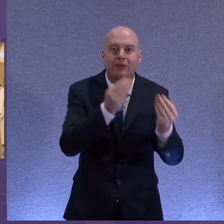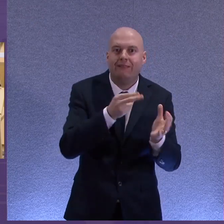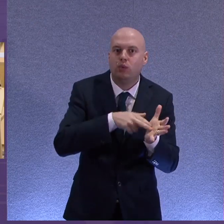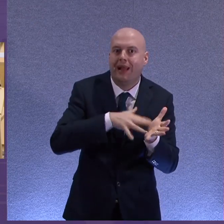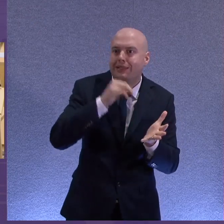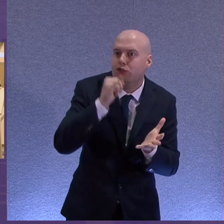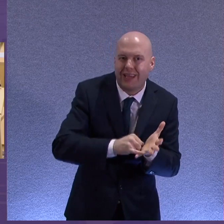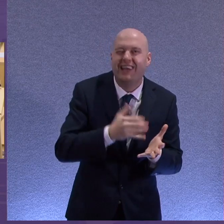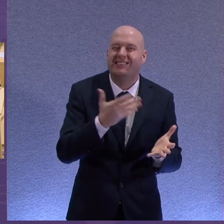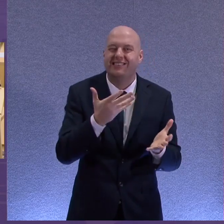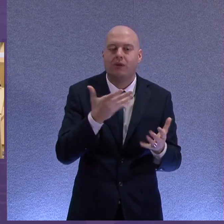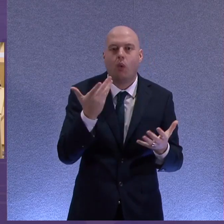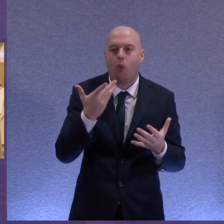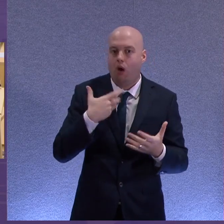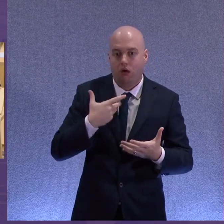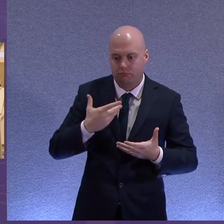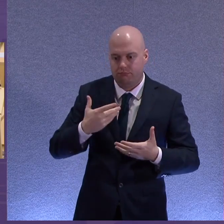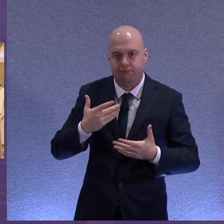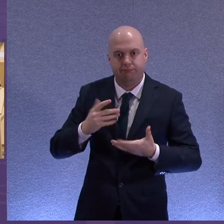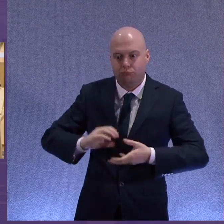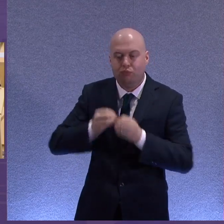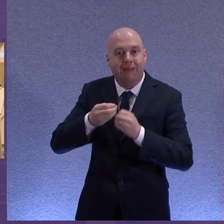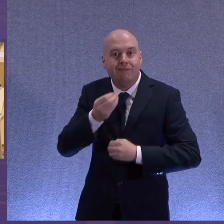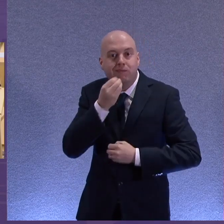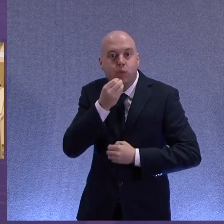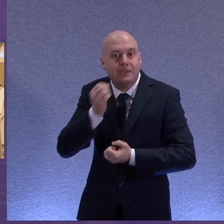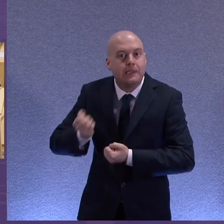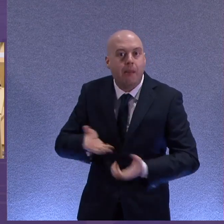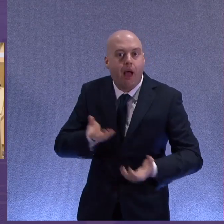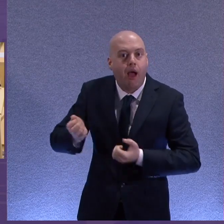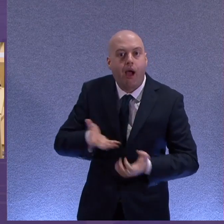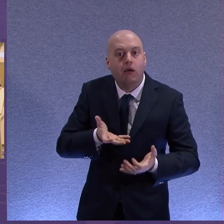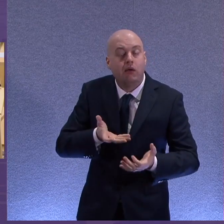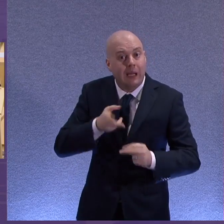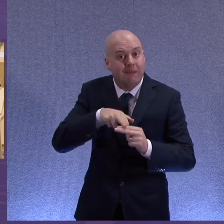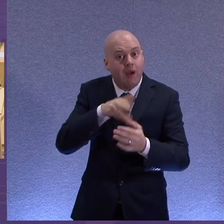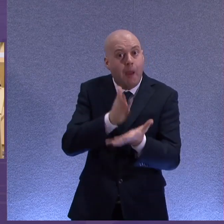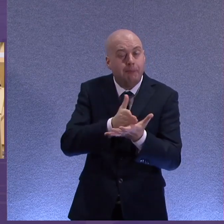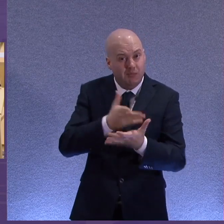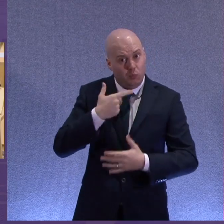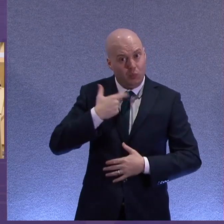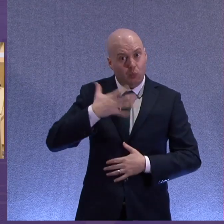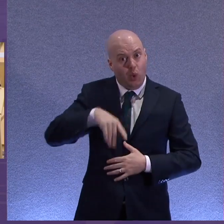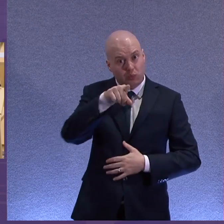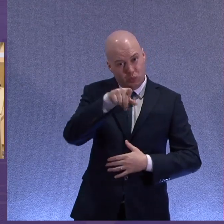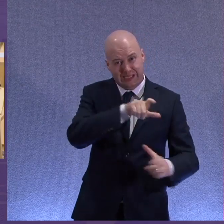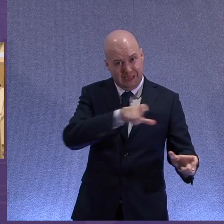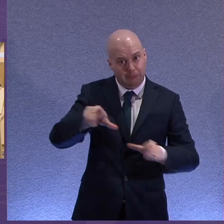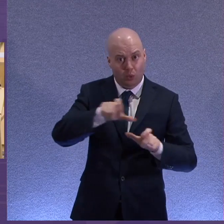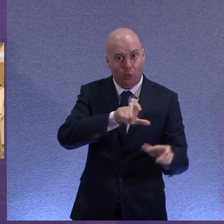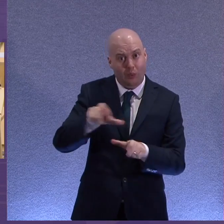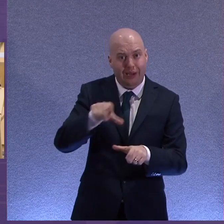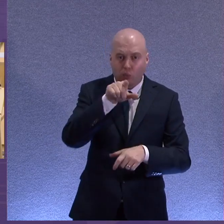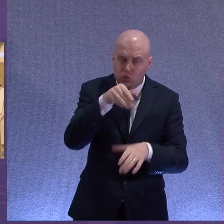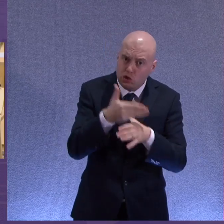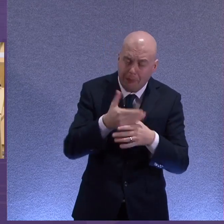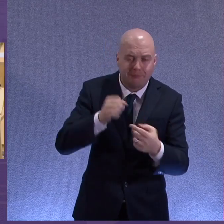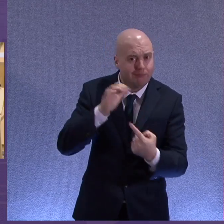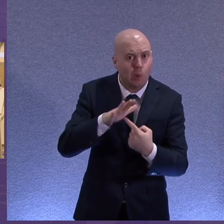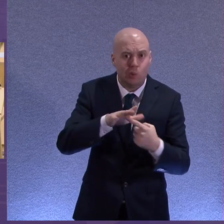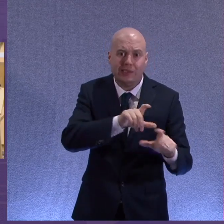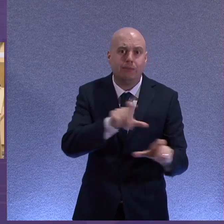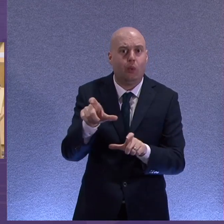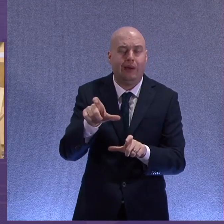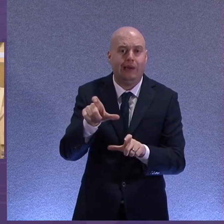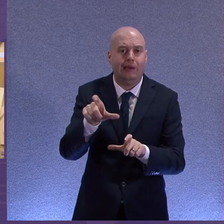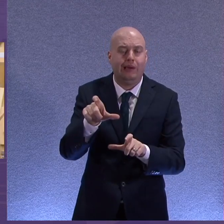the nation, for example, food supplies? If it is, we want you to keep going if possible. But the questions you must ask